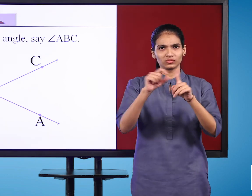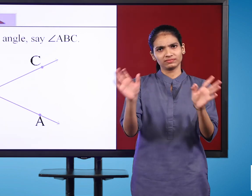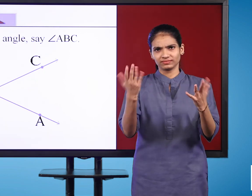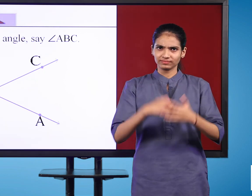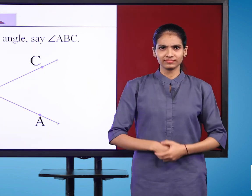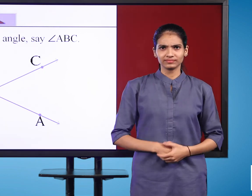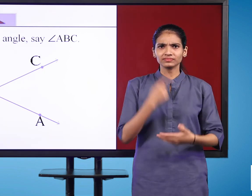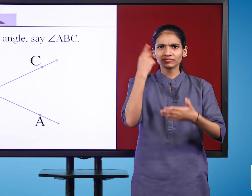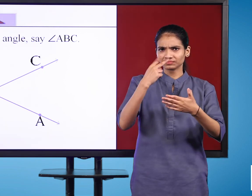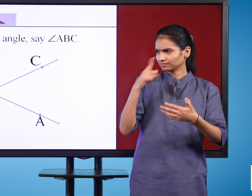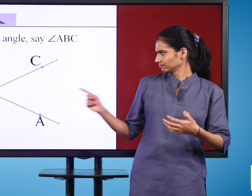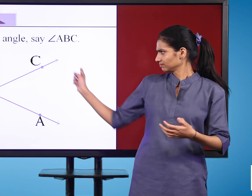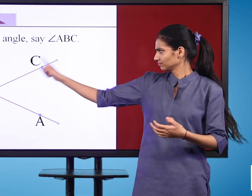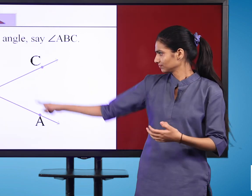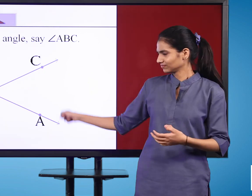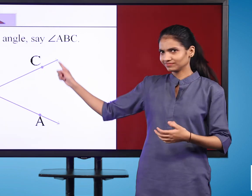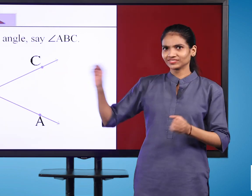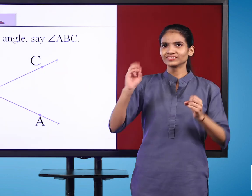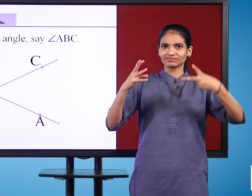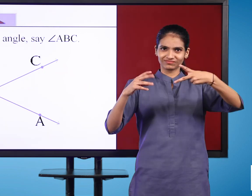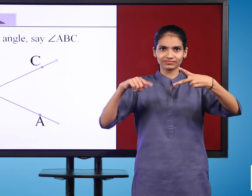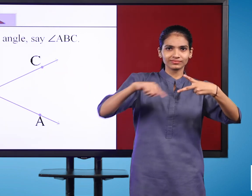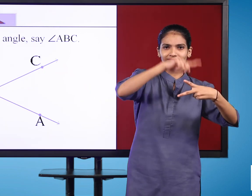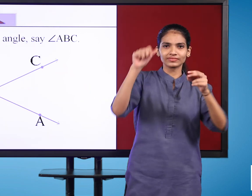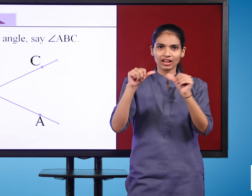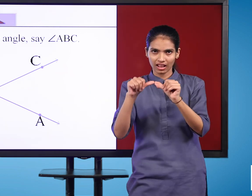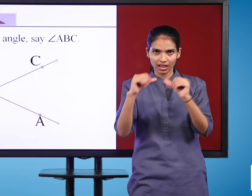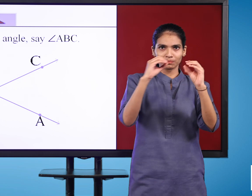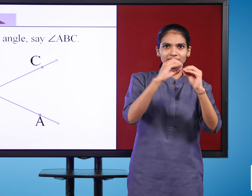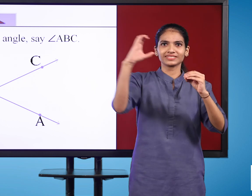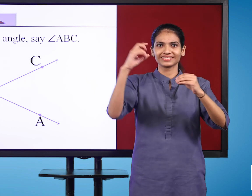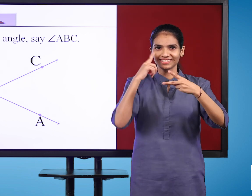Do this. Take any angle, say angle ABC.